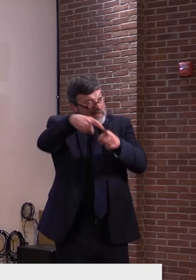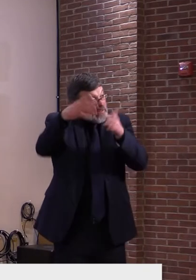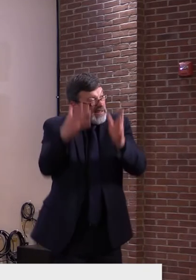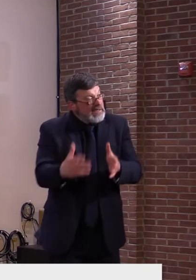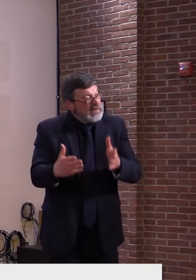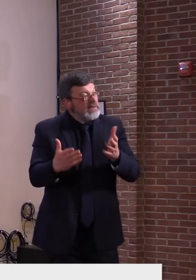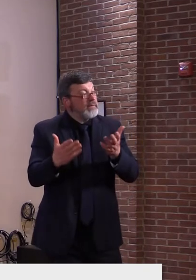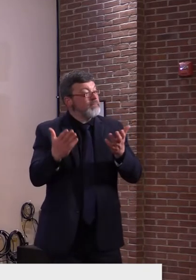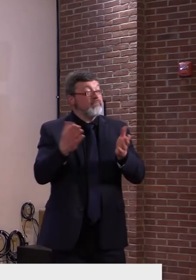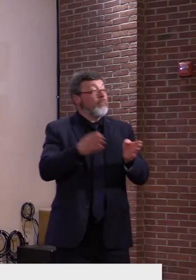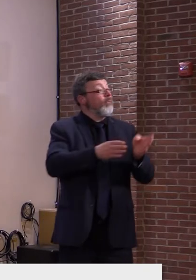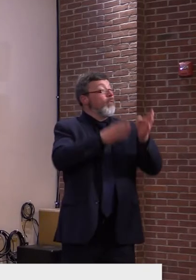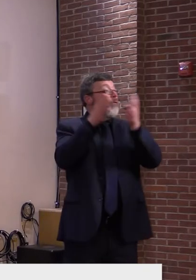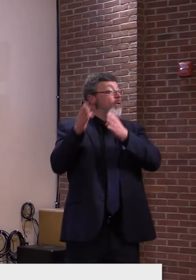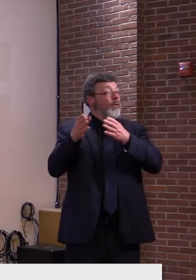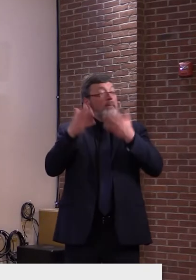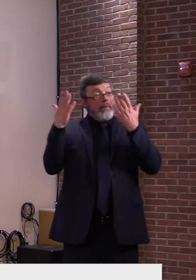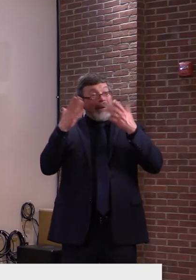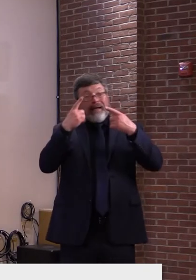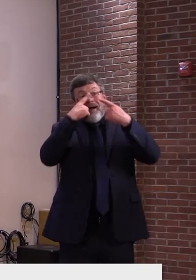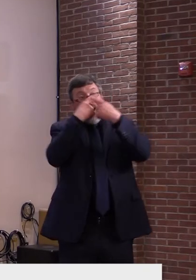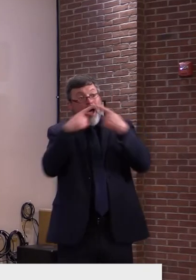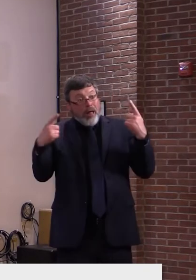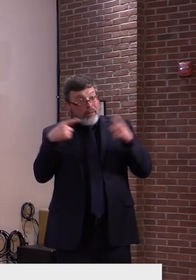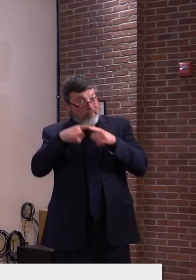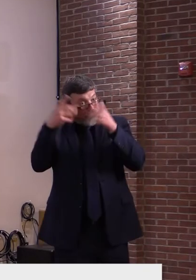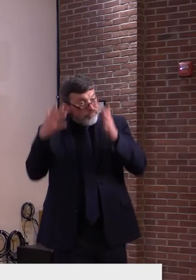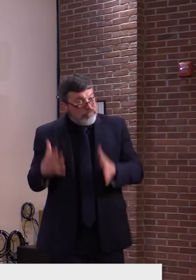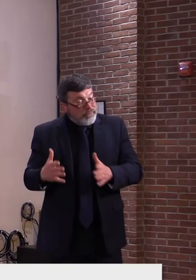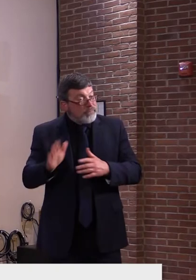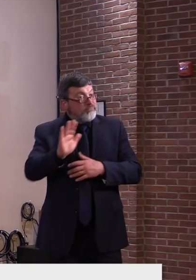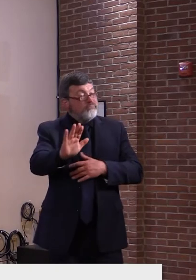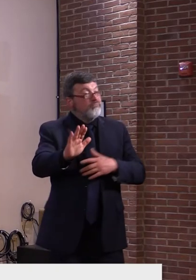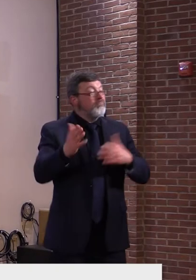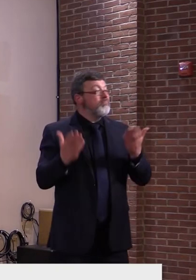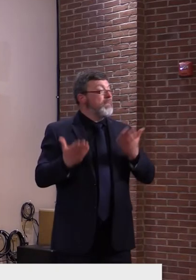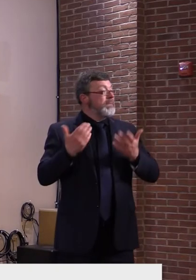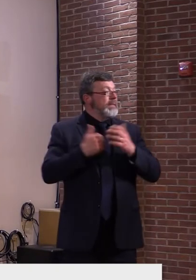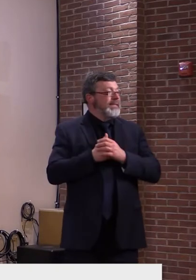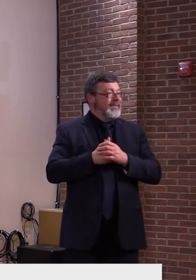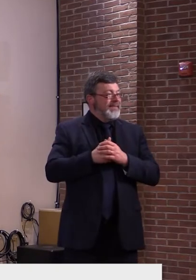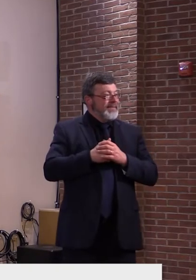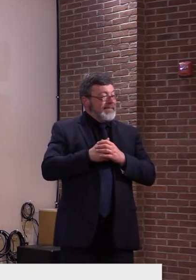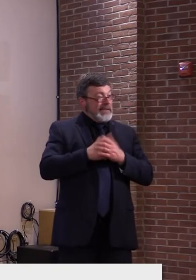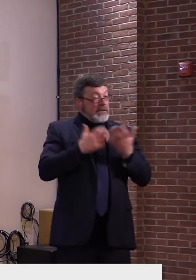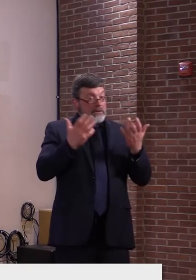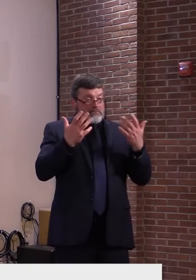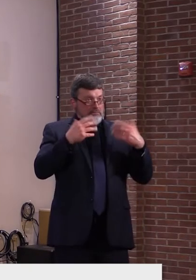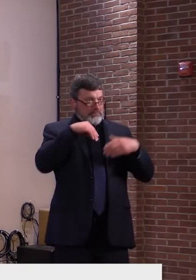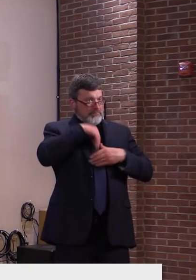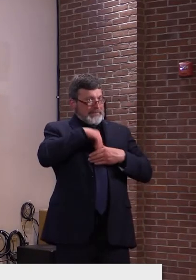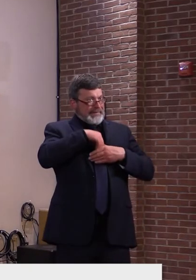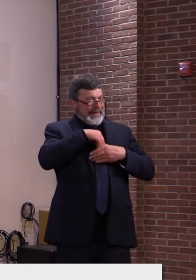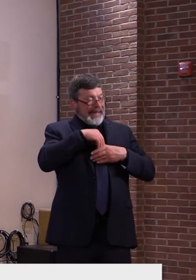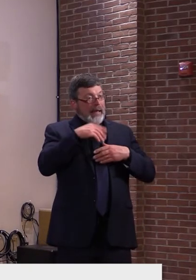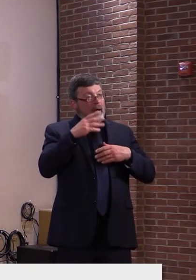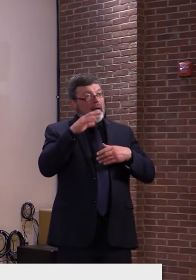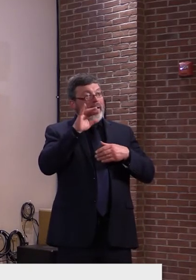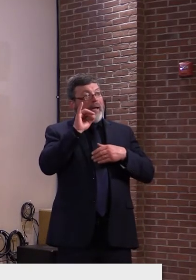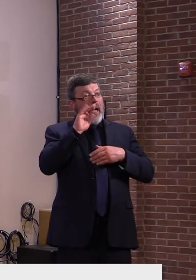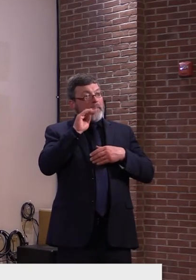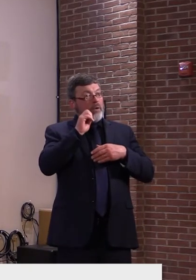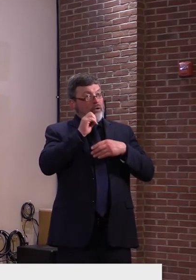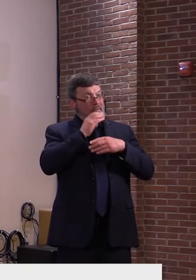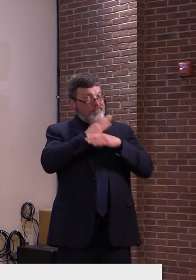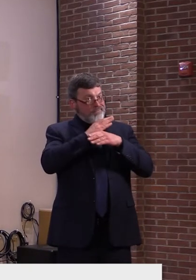allergy or immunology spectrum, if it's really looking for a kind of immune reaction to the vaccine, et cetera. It's about